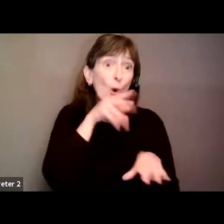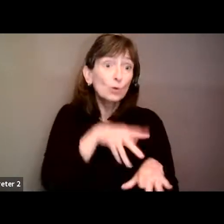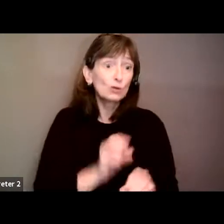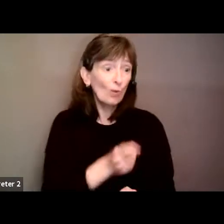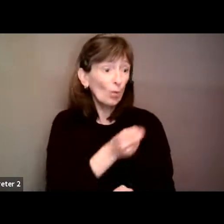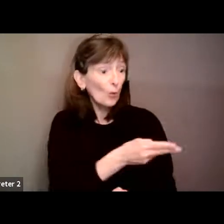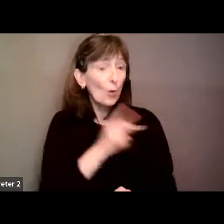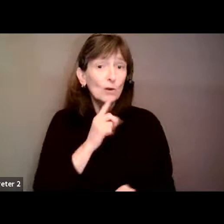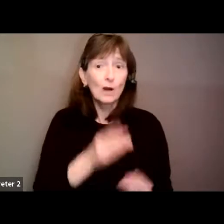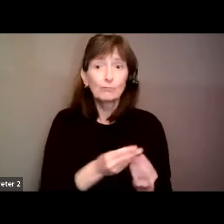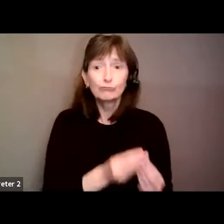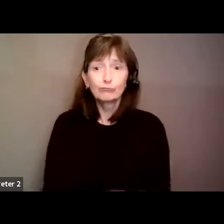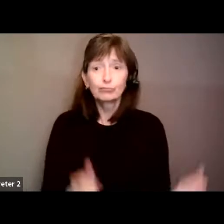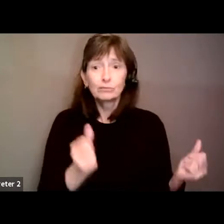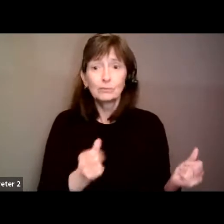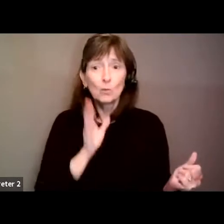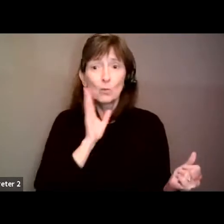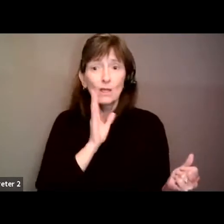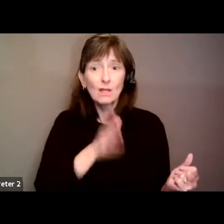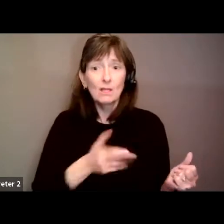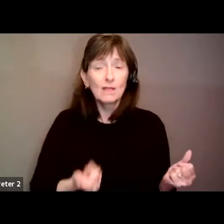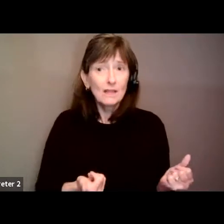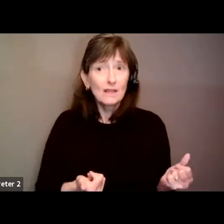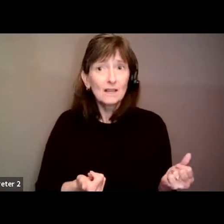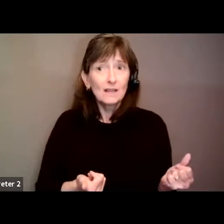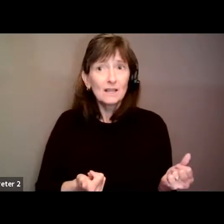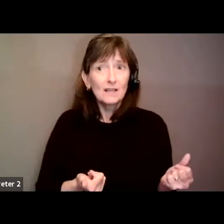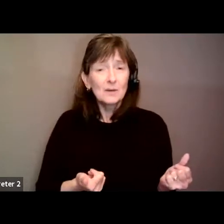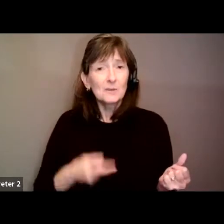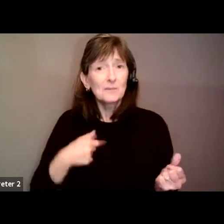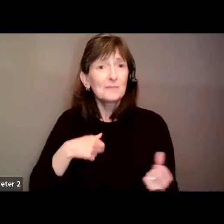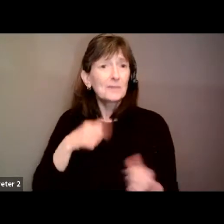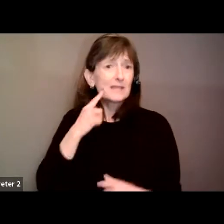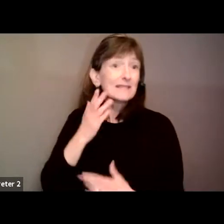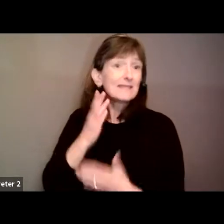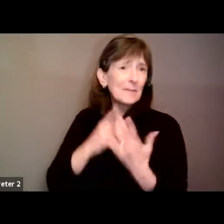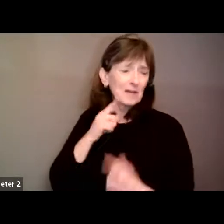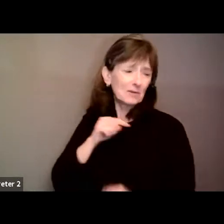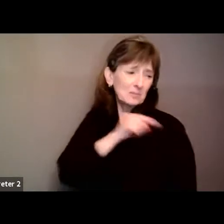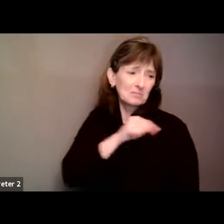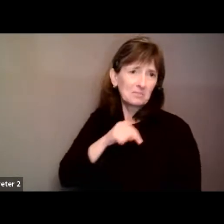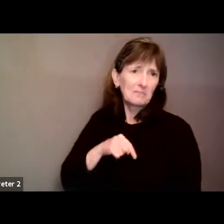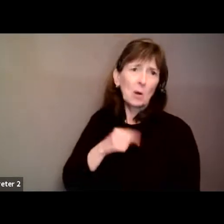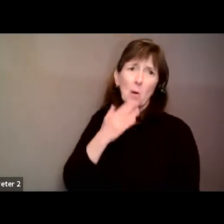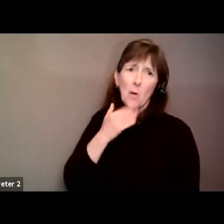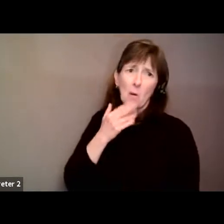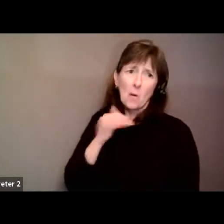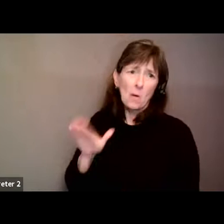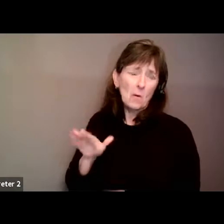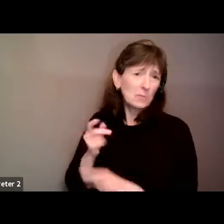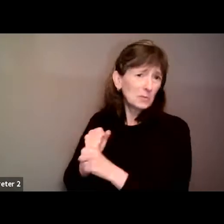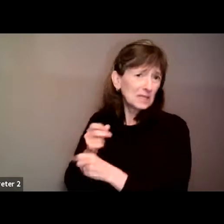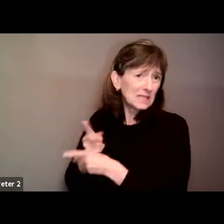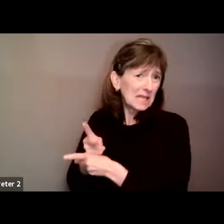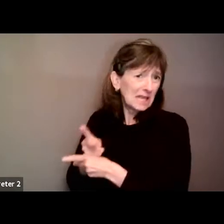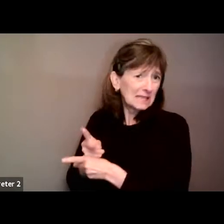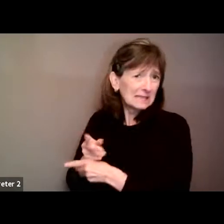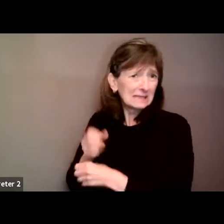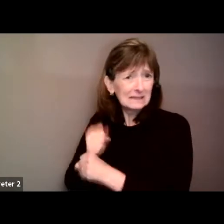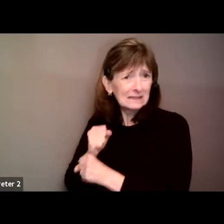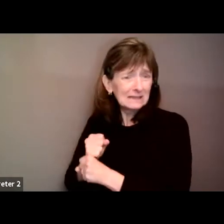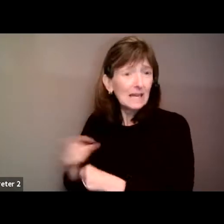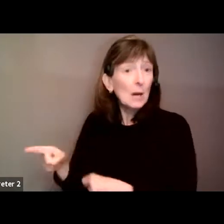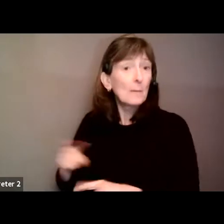kid's talk was weirdly maternal. Oh, look at that sweet little child. I must protect him. But the other part was a bit